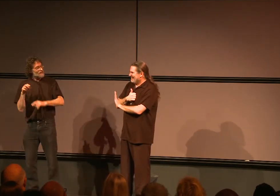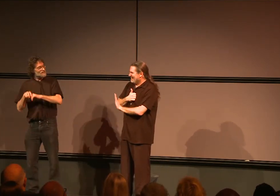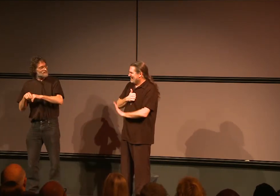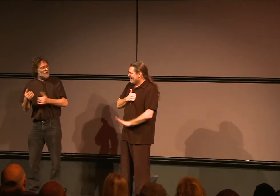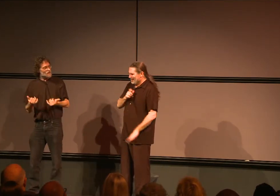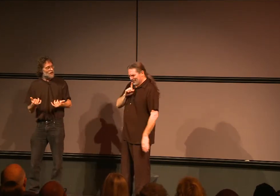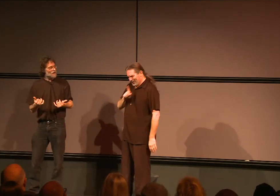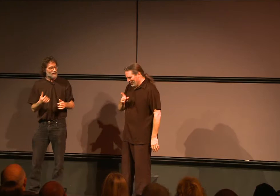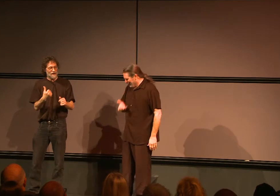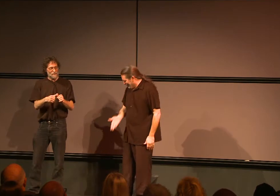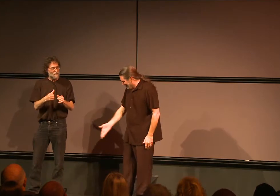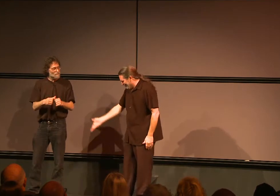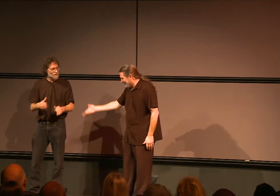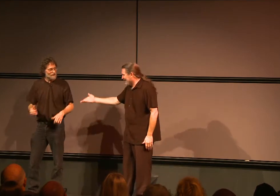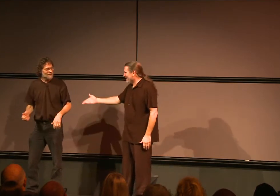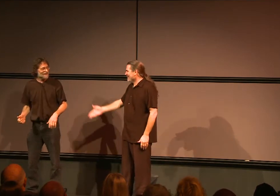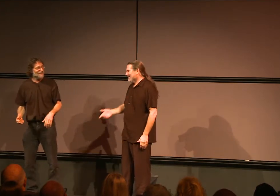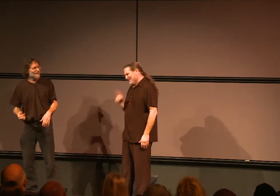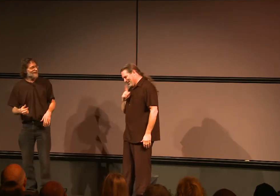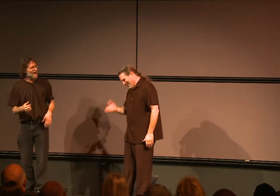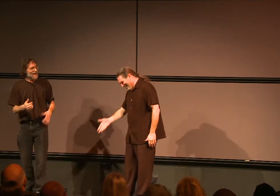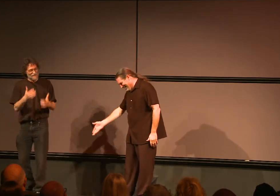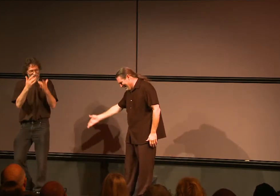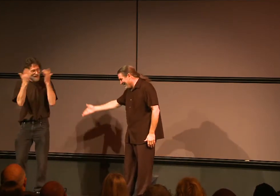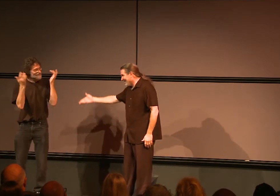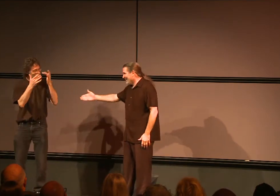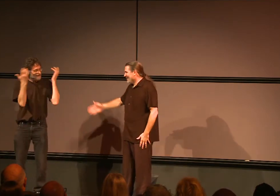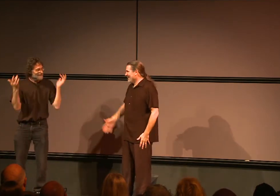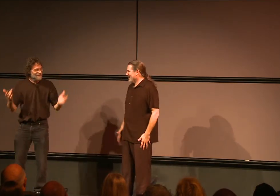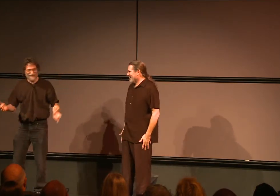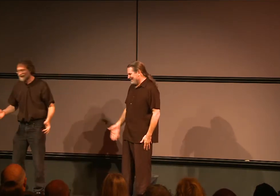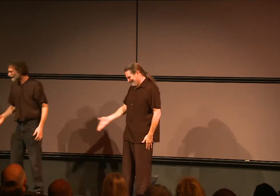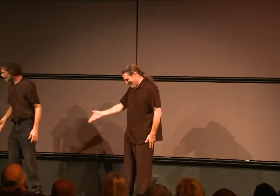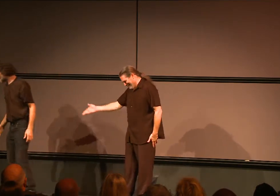I sit down now? I can't remember. I lost it.